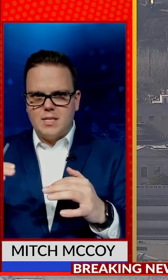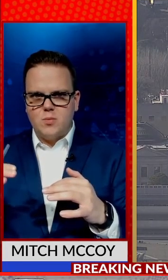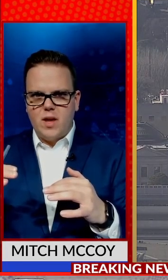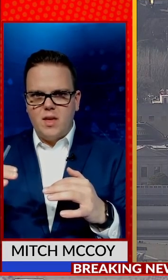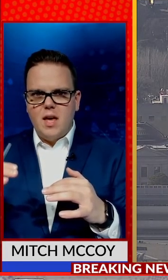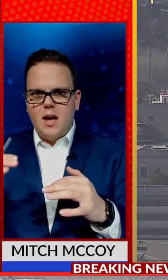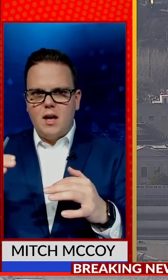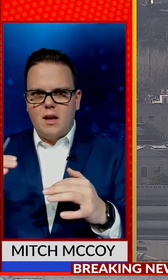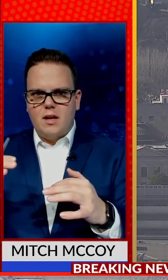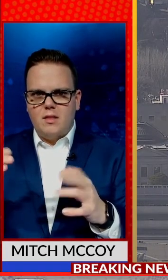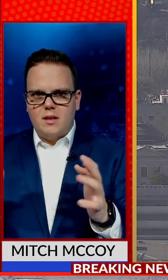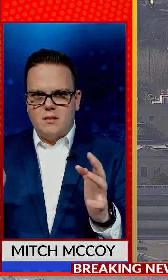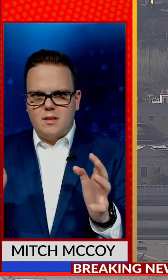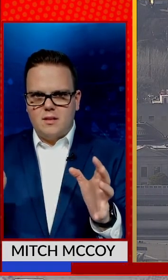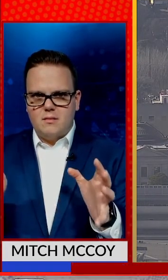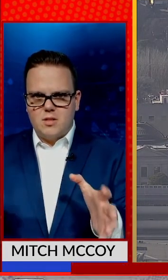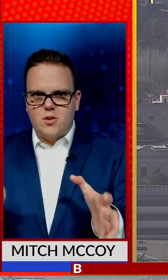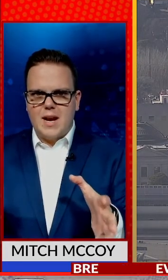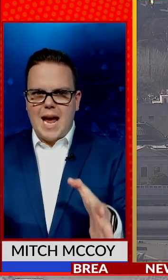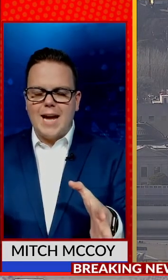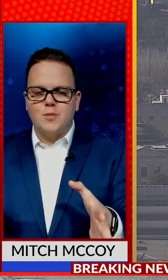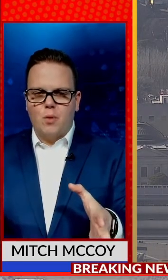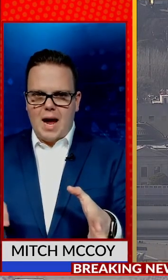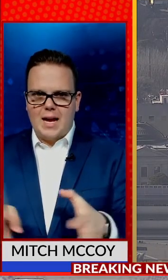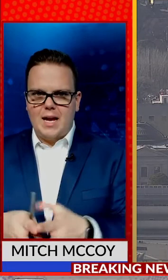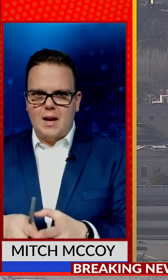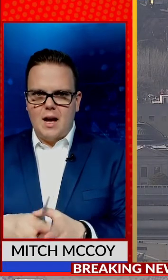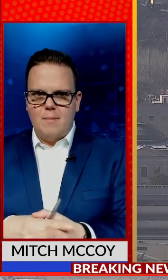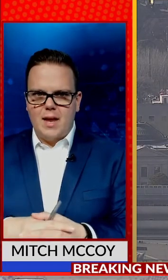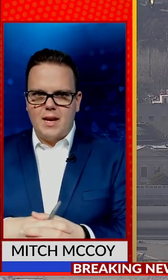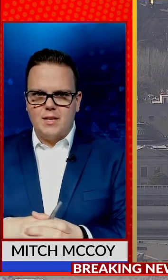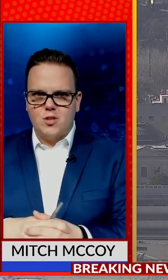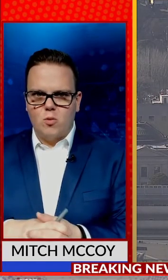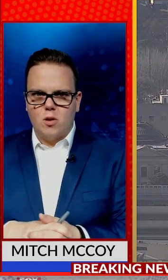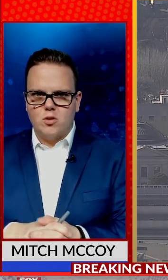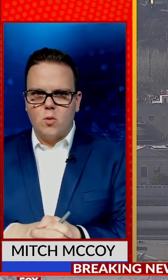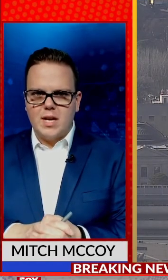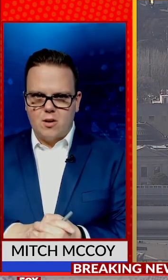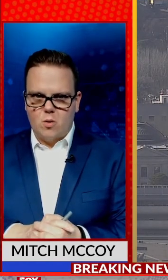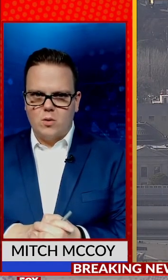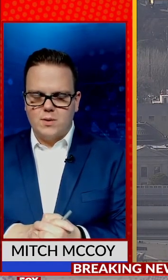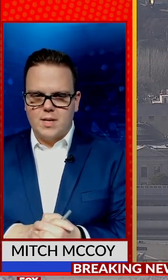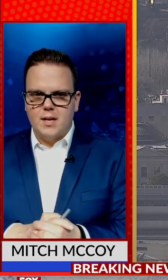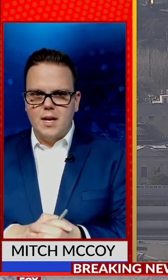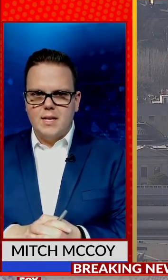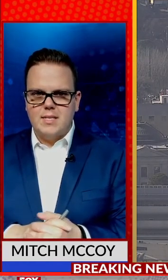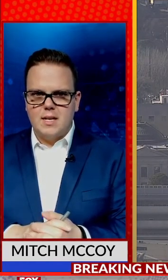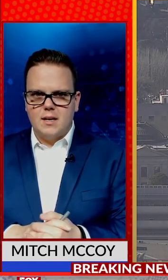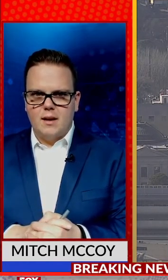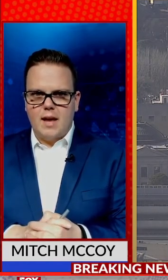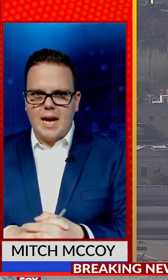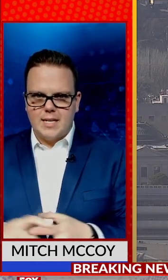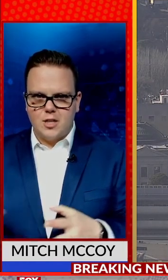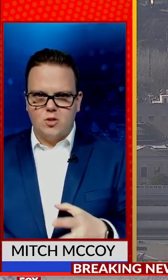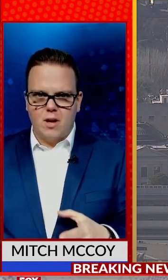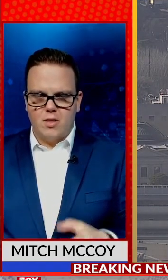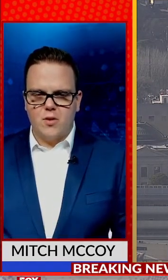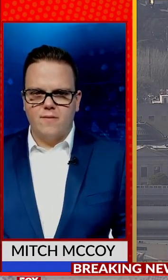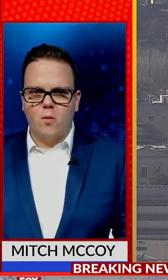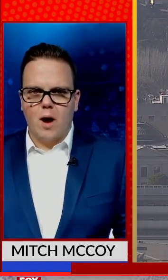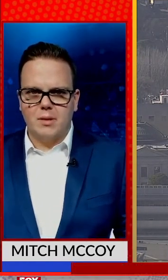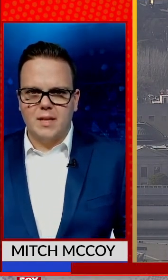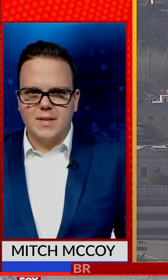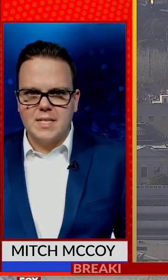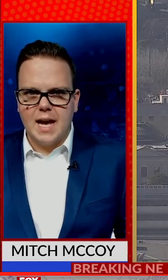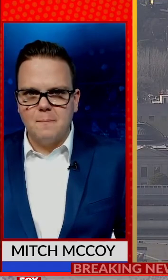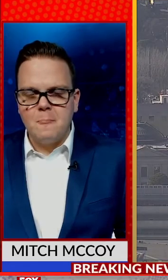new cases with a certain age bracket, and it is your 20-year-olds, 18 to